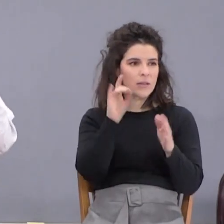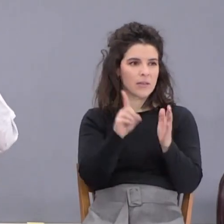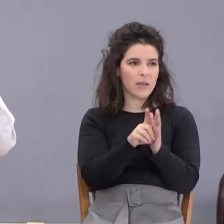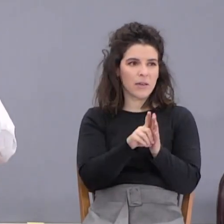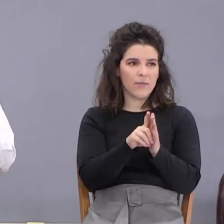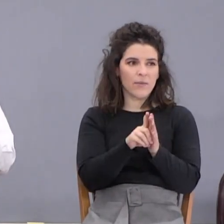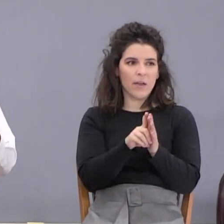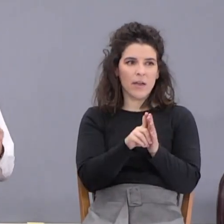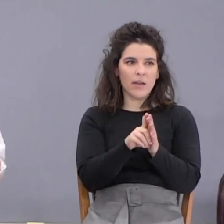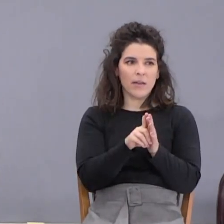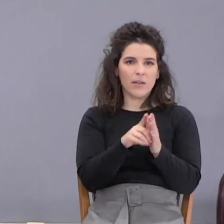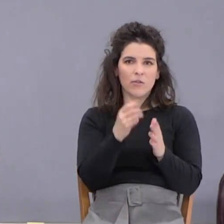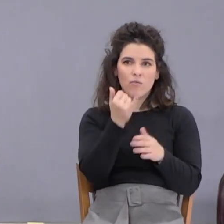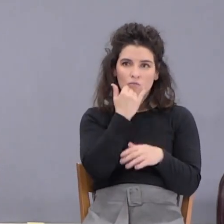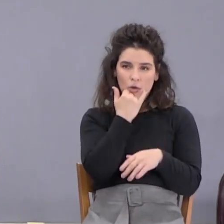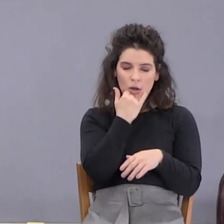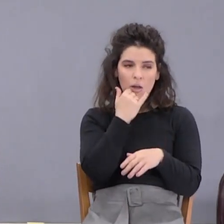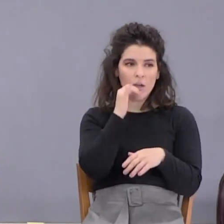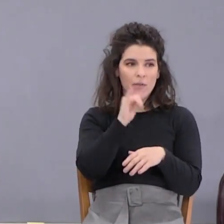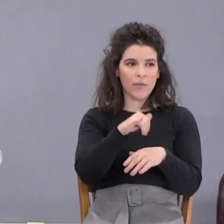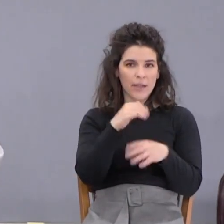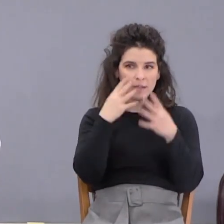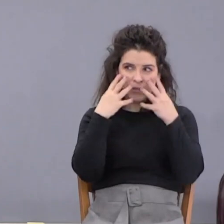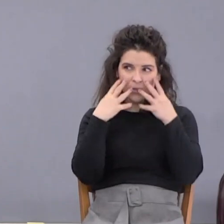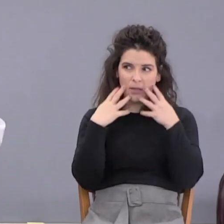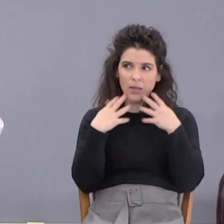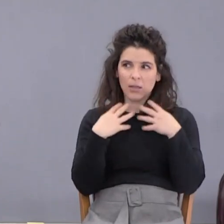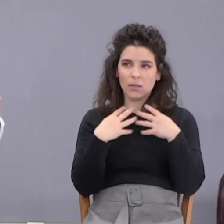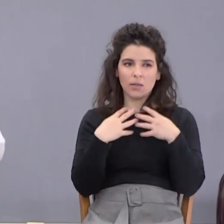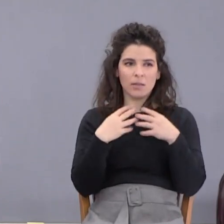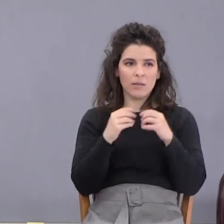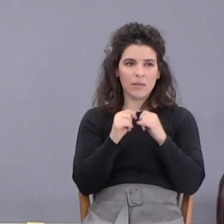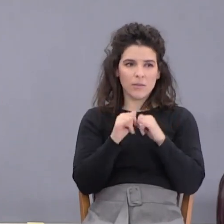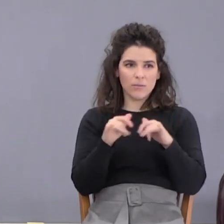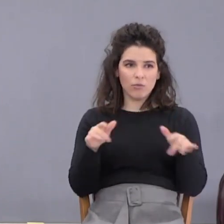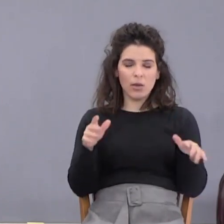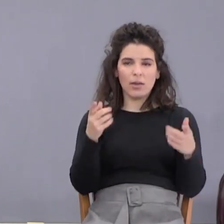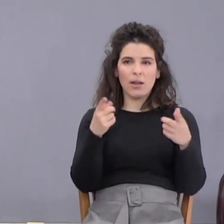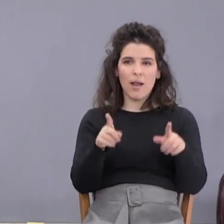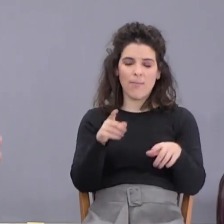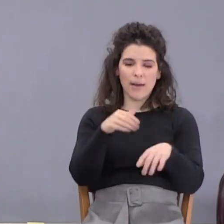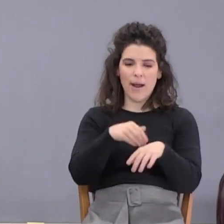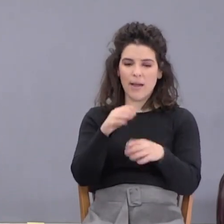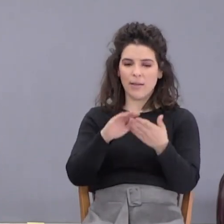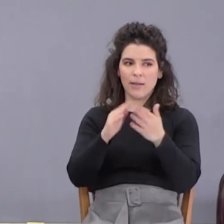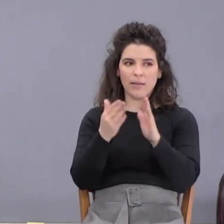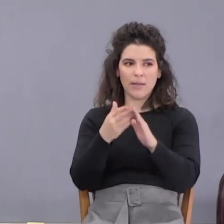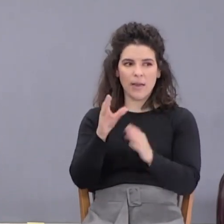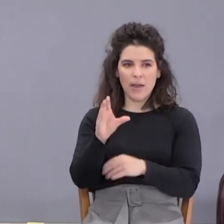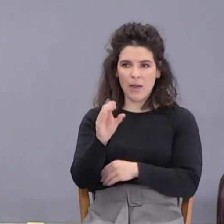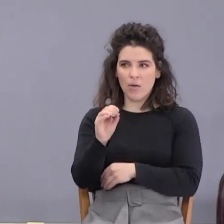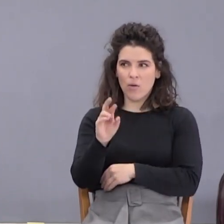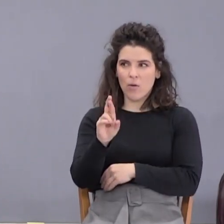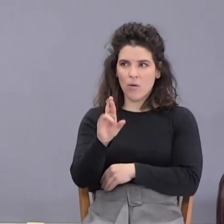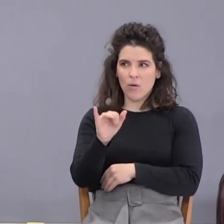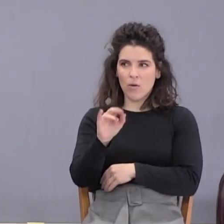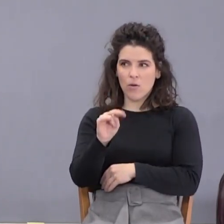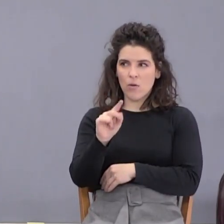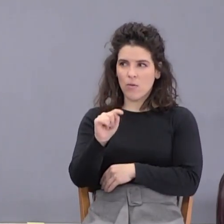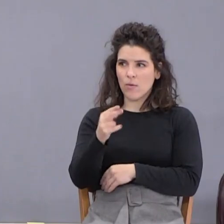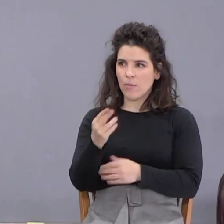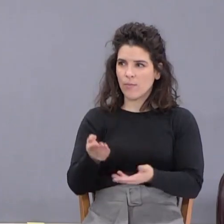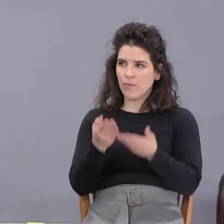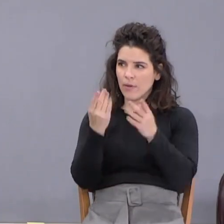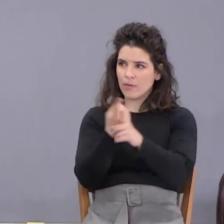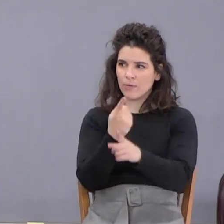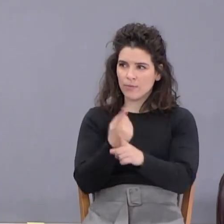the error that sadly is spreading there at Corinth, and of course he provides corrective doctrine. Oh, it's so good to